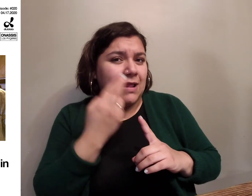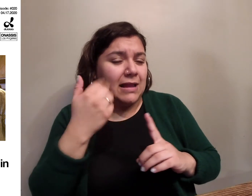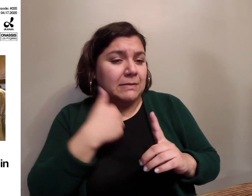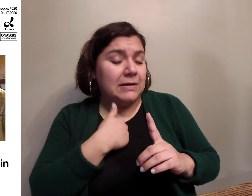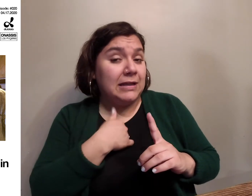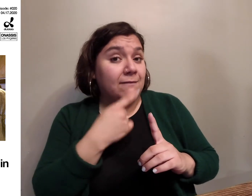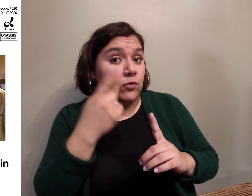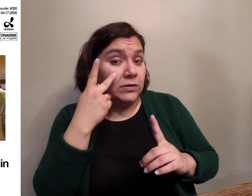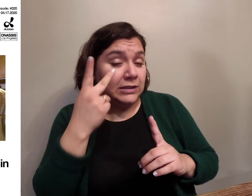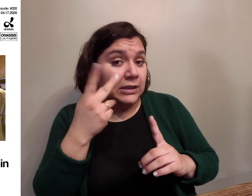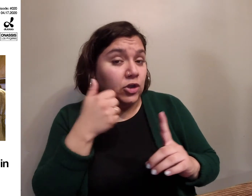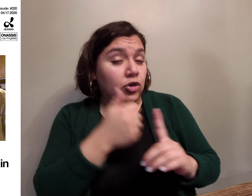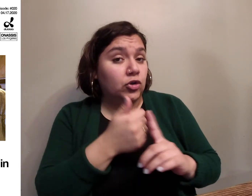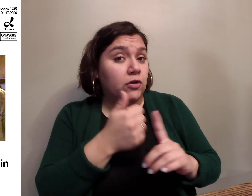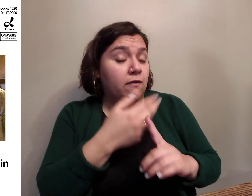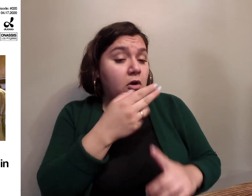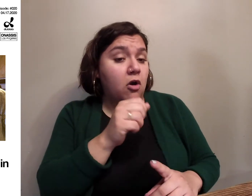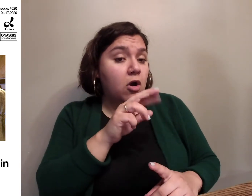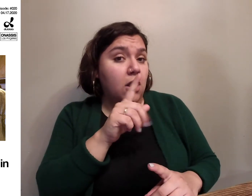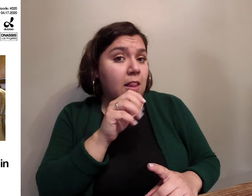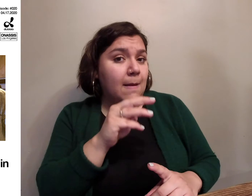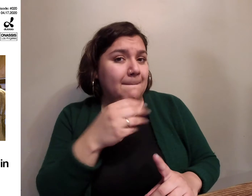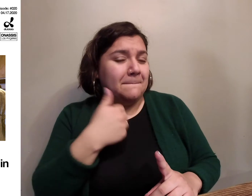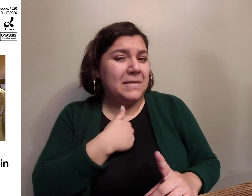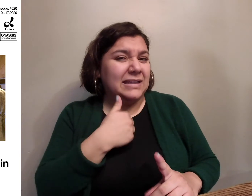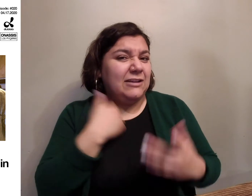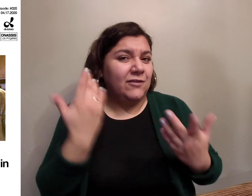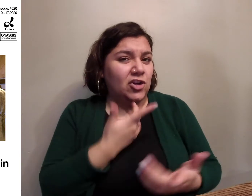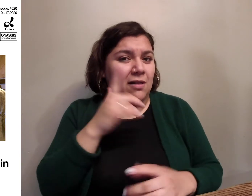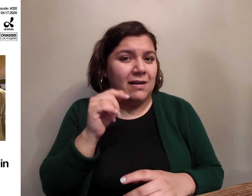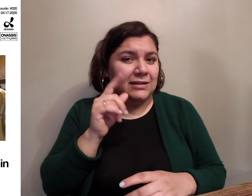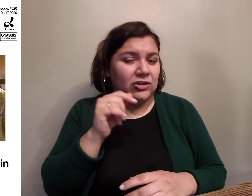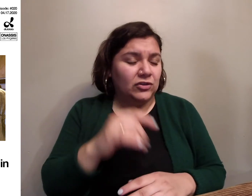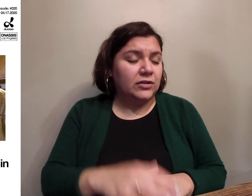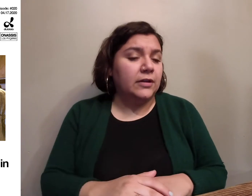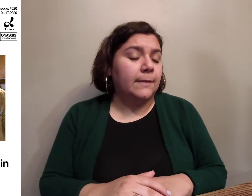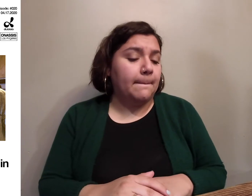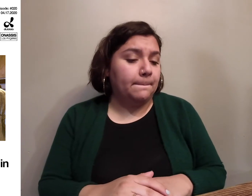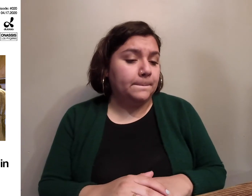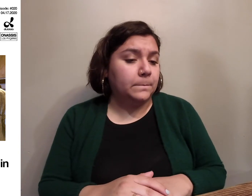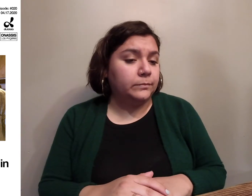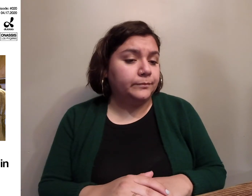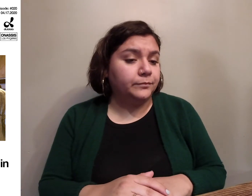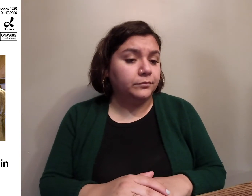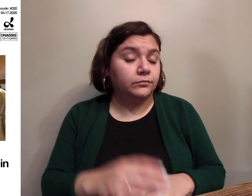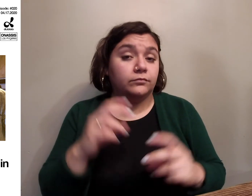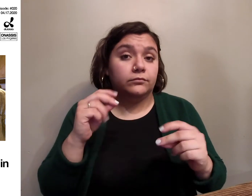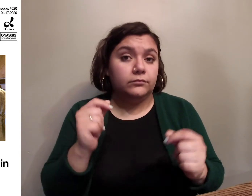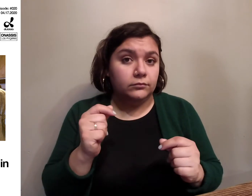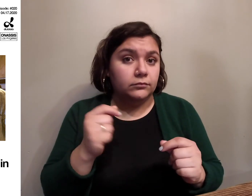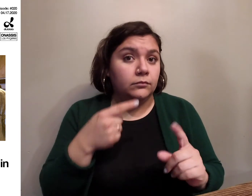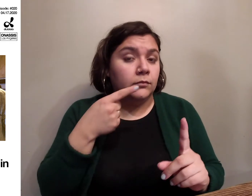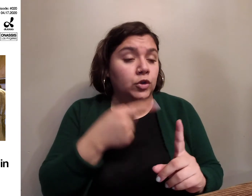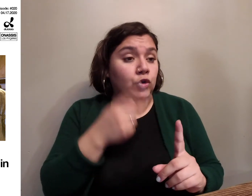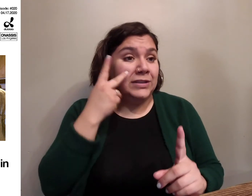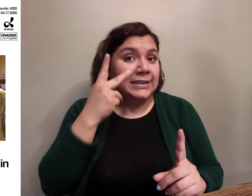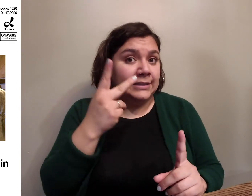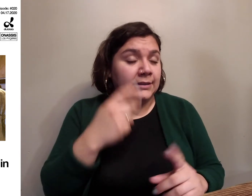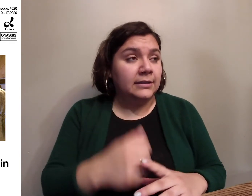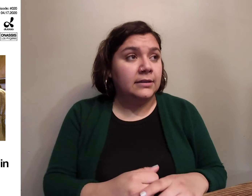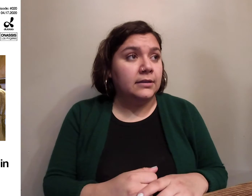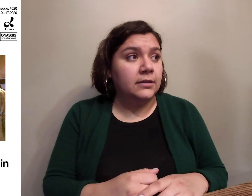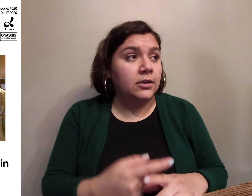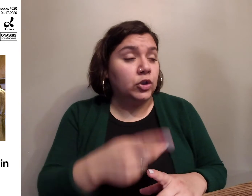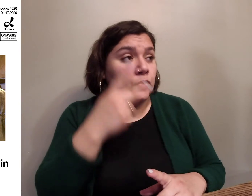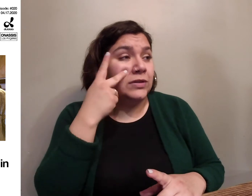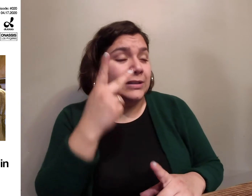find myself in Los Angeles, where all of a sudden you see the sky in a